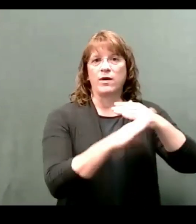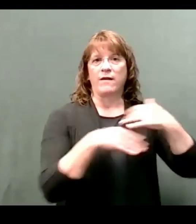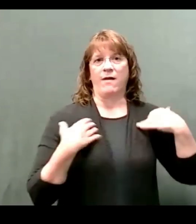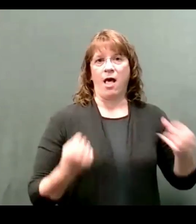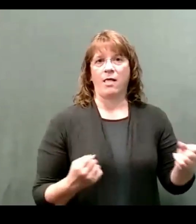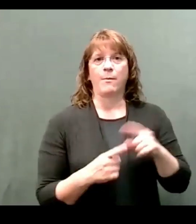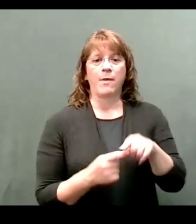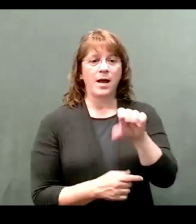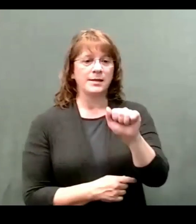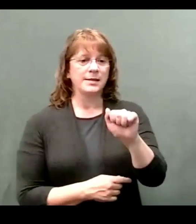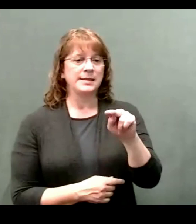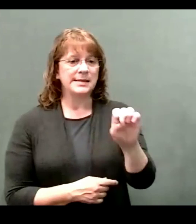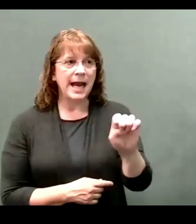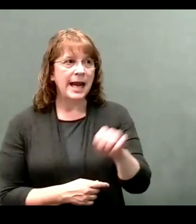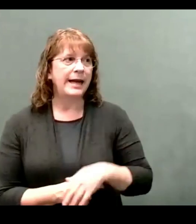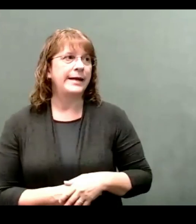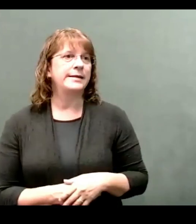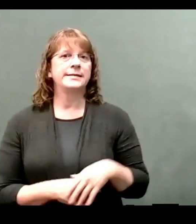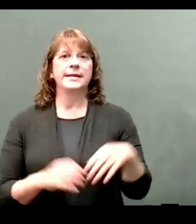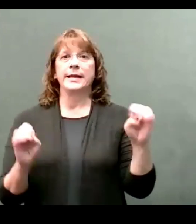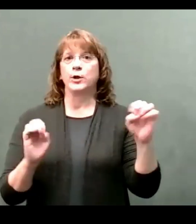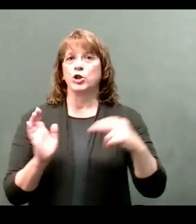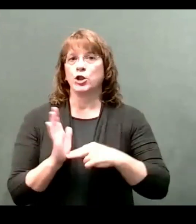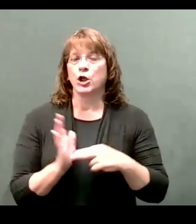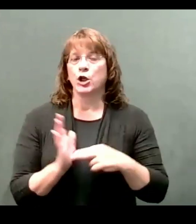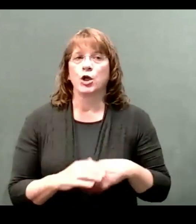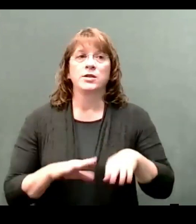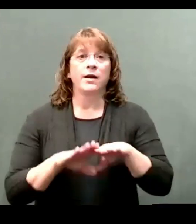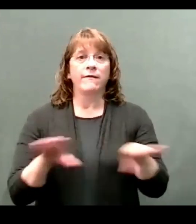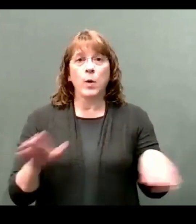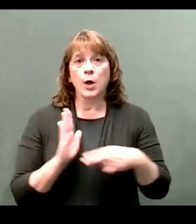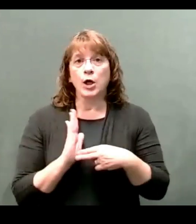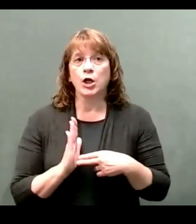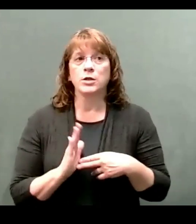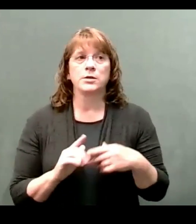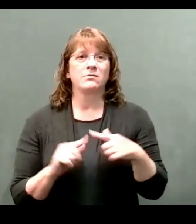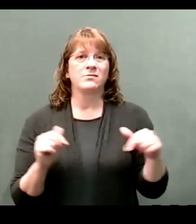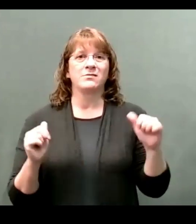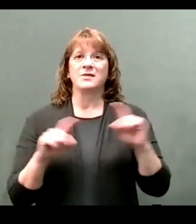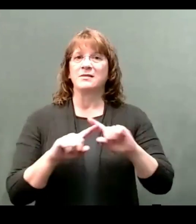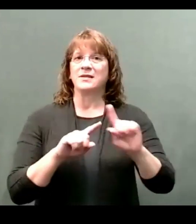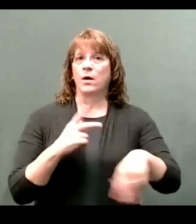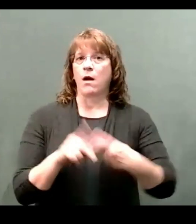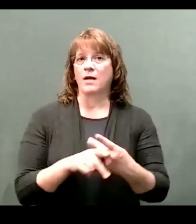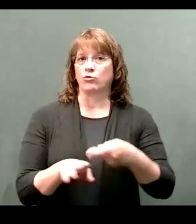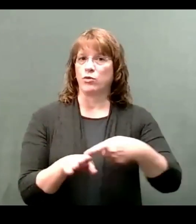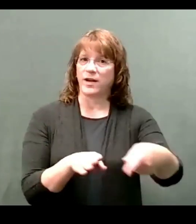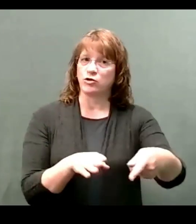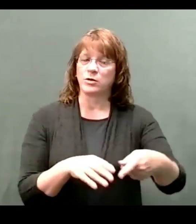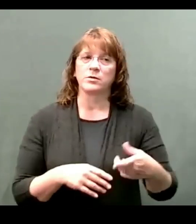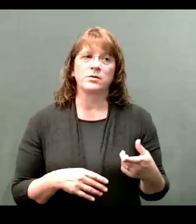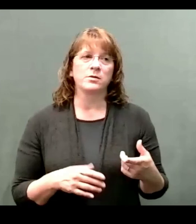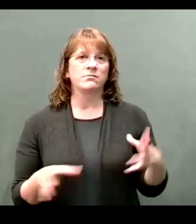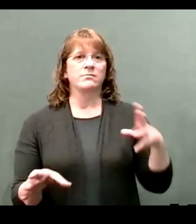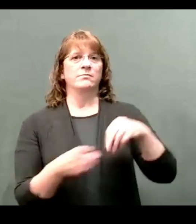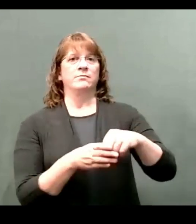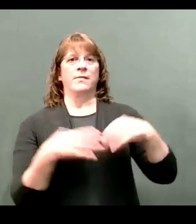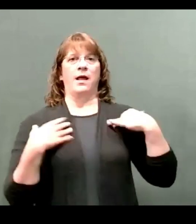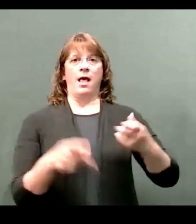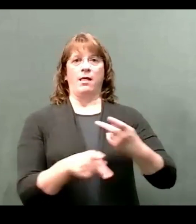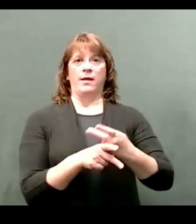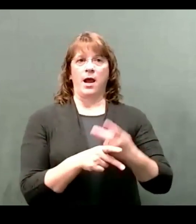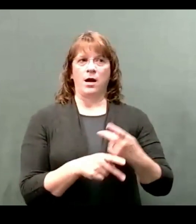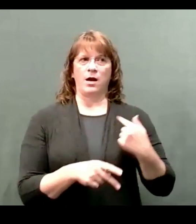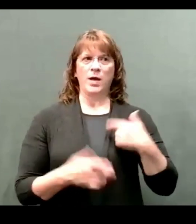But I think SANES and emergency nurses and floor nurses and all sorts of other different professions within